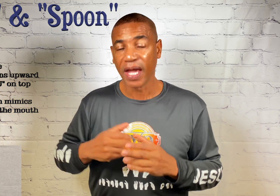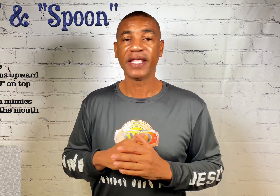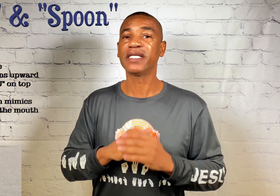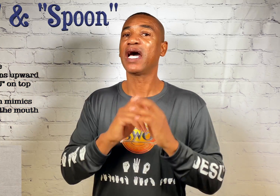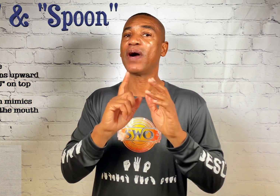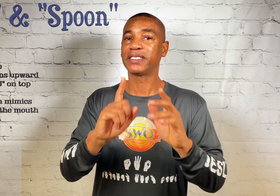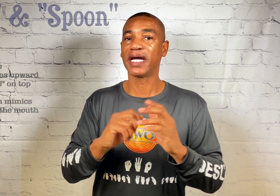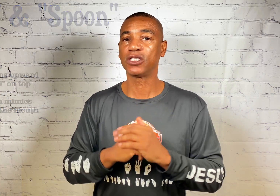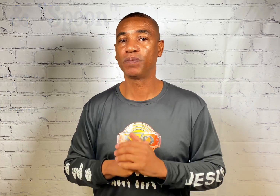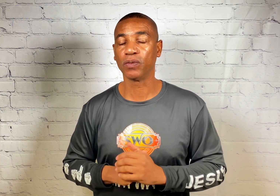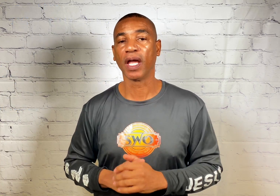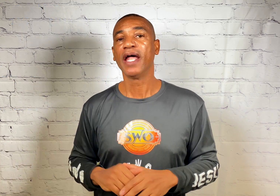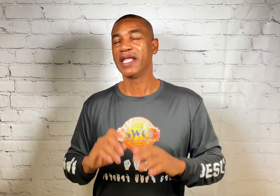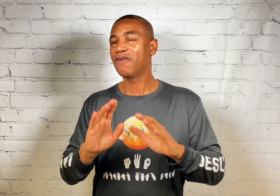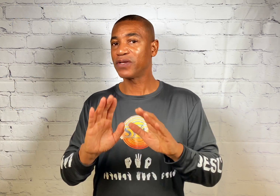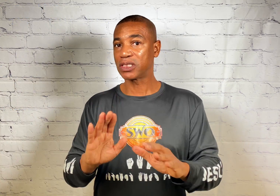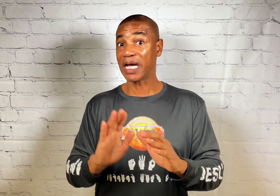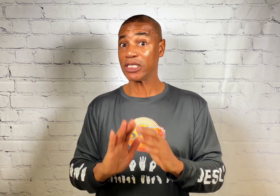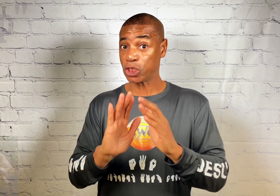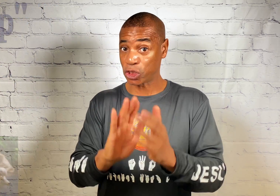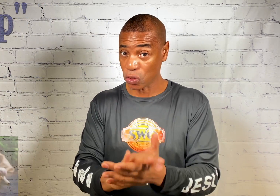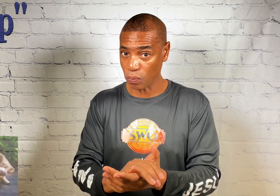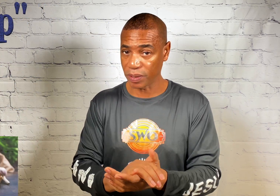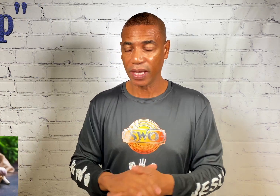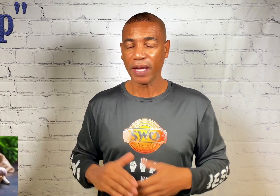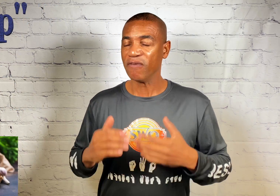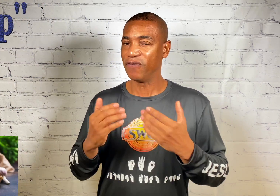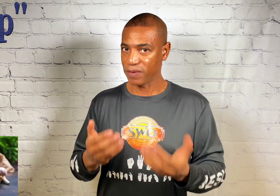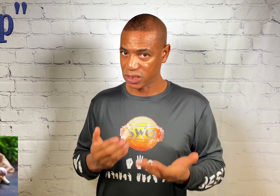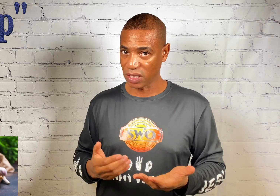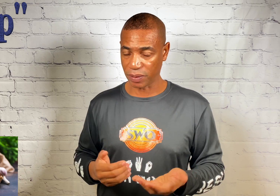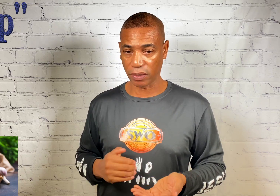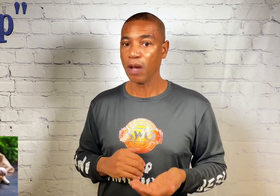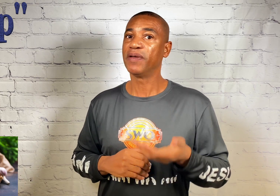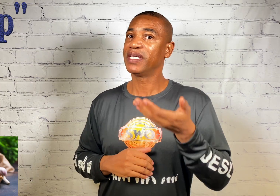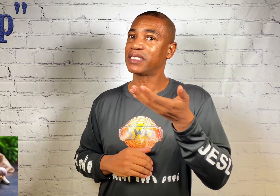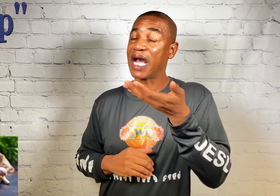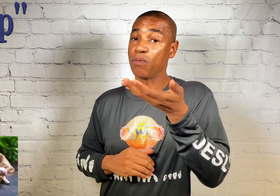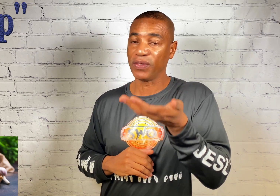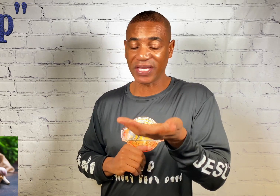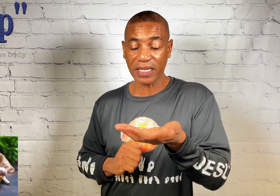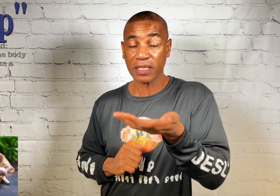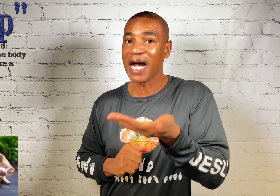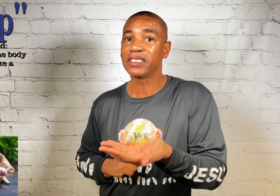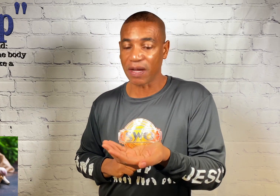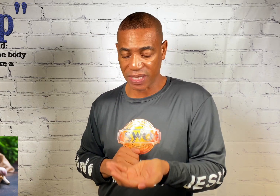That is how I sign spoon. Now for the sign soup, very similar, but this time with the non-dominant